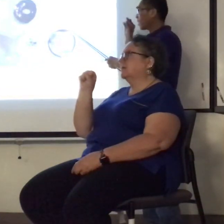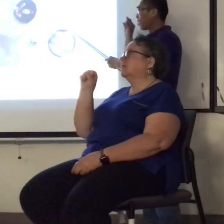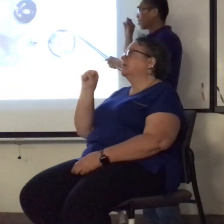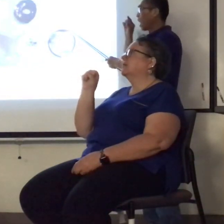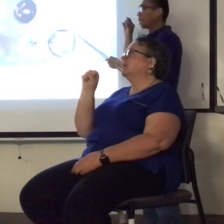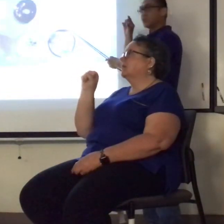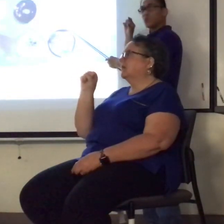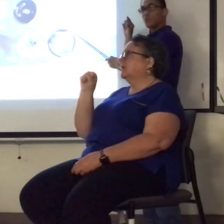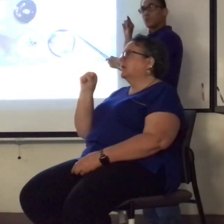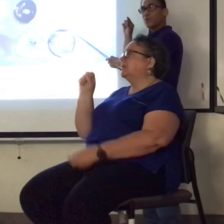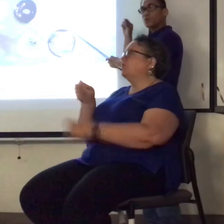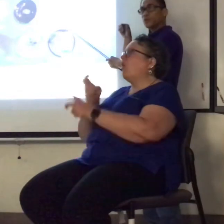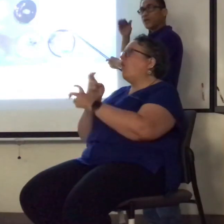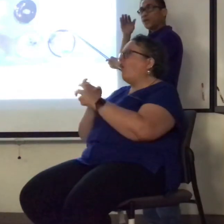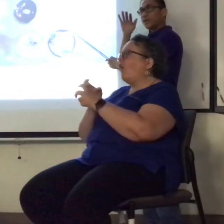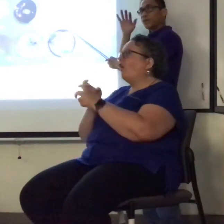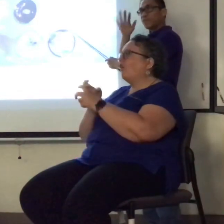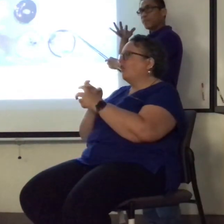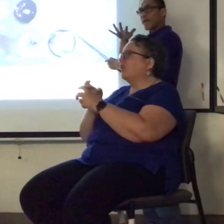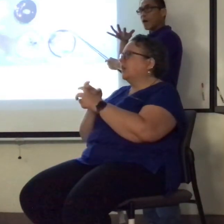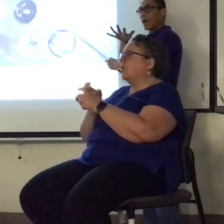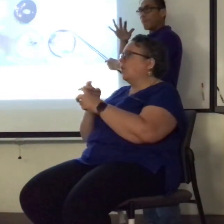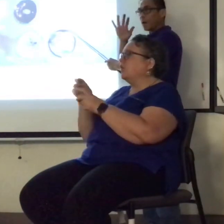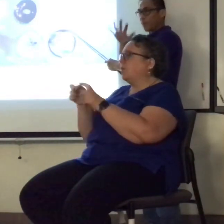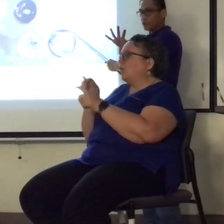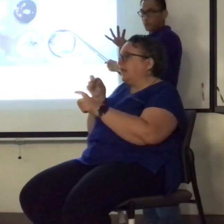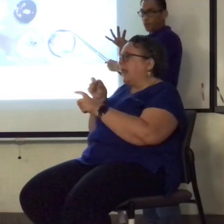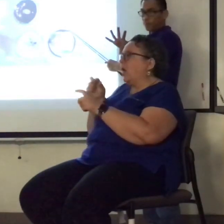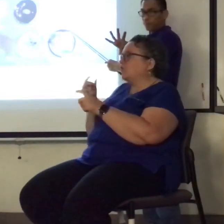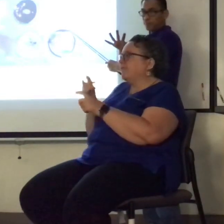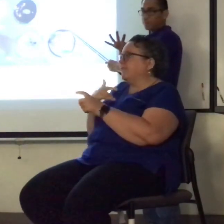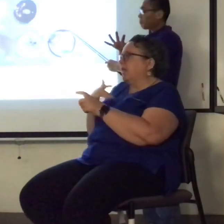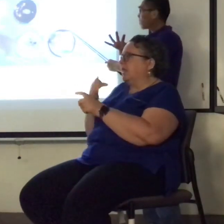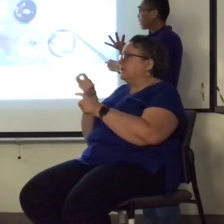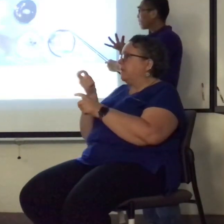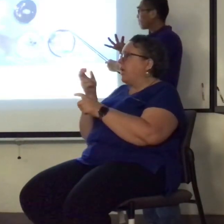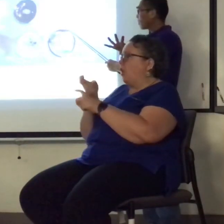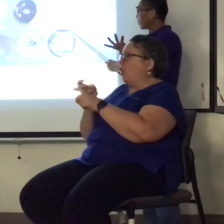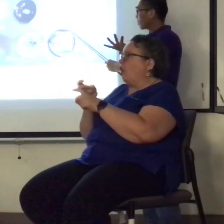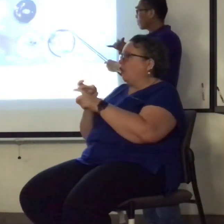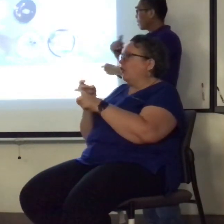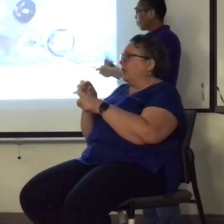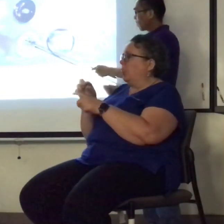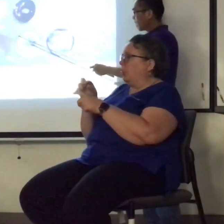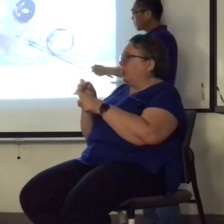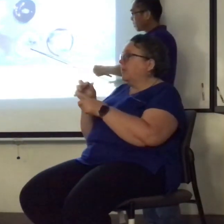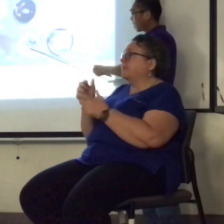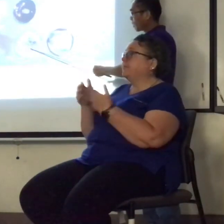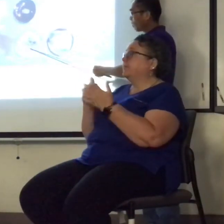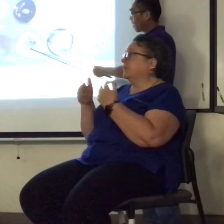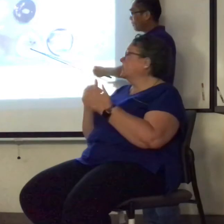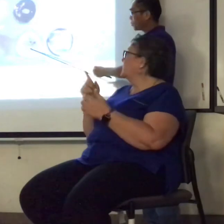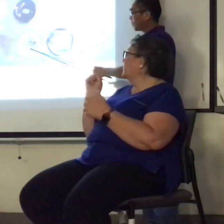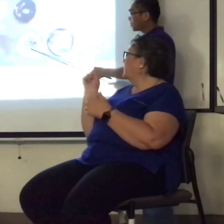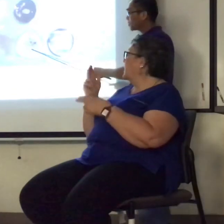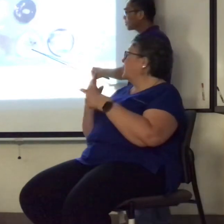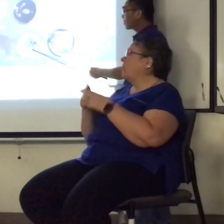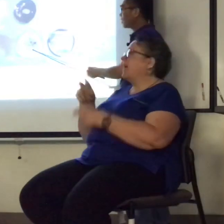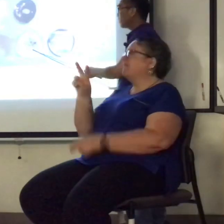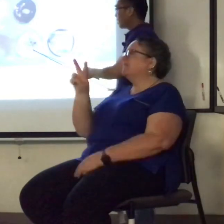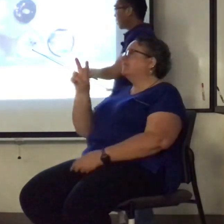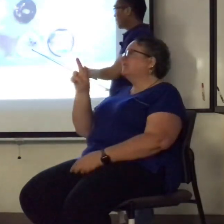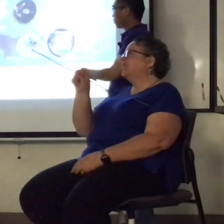it's a pretty hard nodule once you get it from the cow eyeball post-mortem. Okay. Well, anyways, I call that